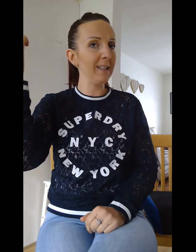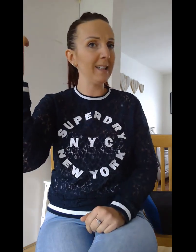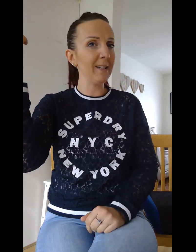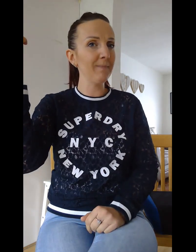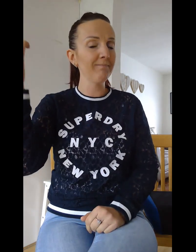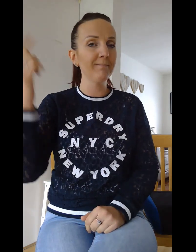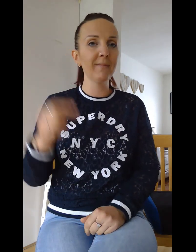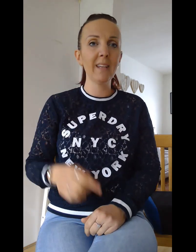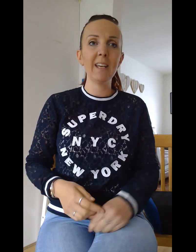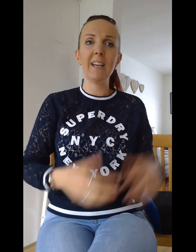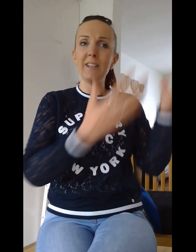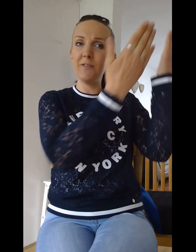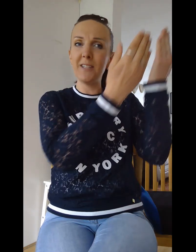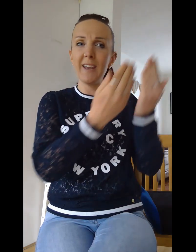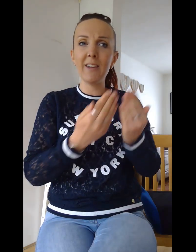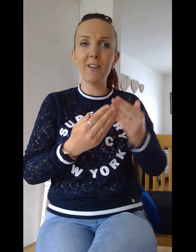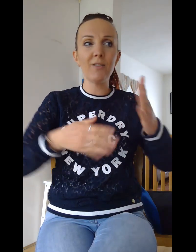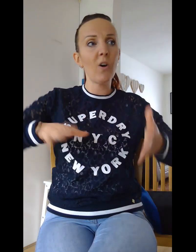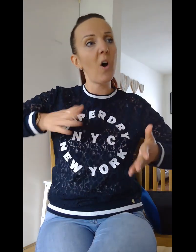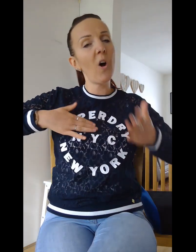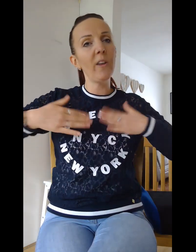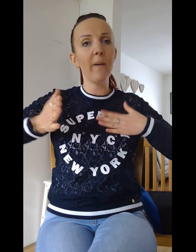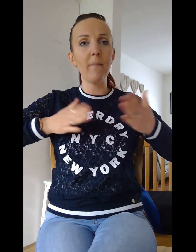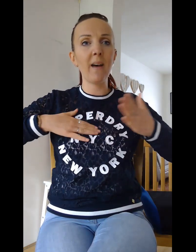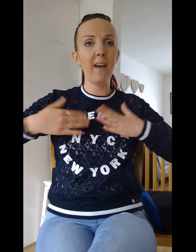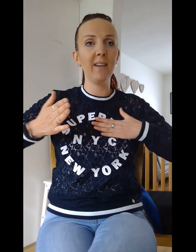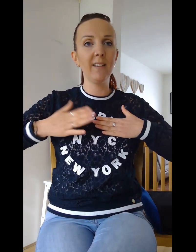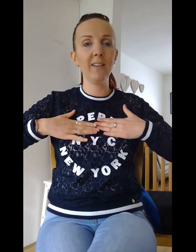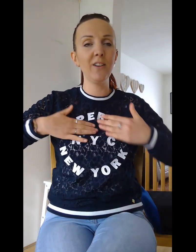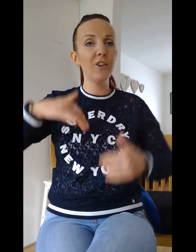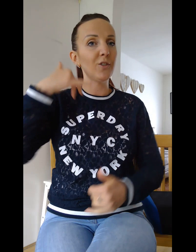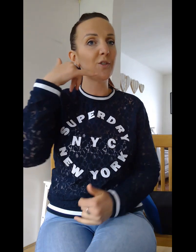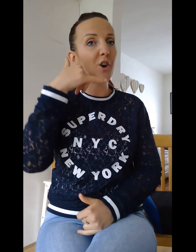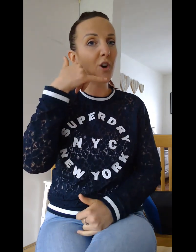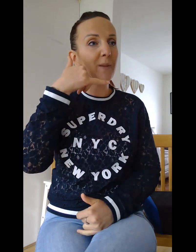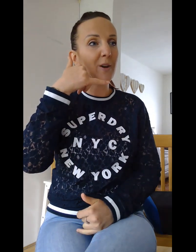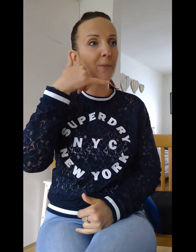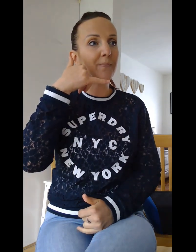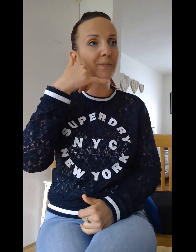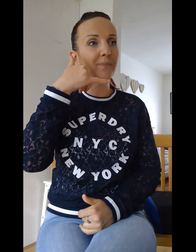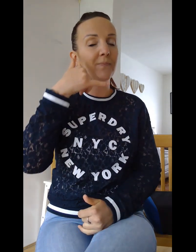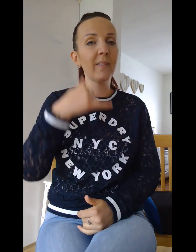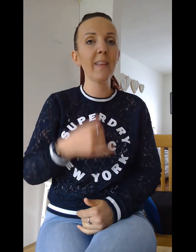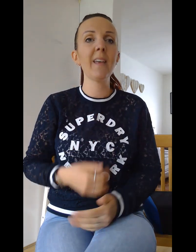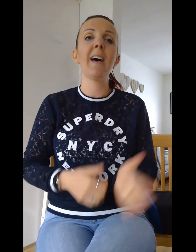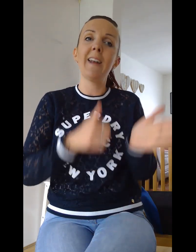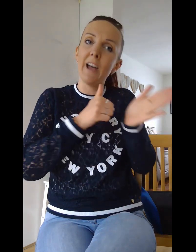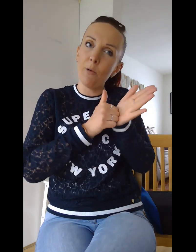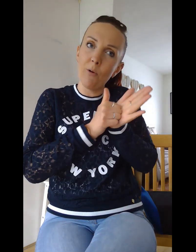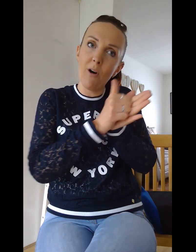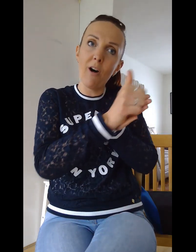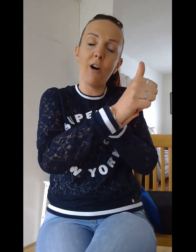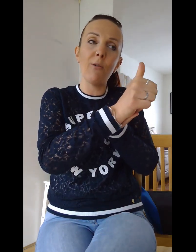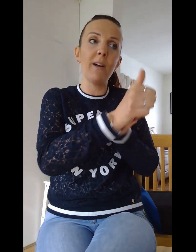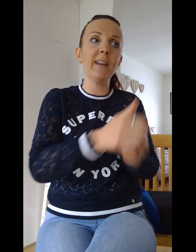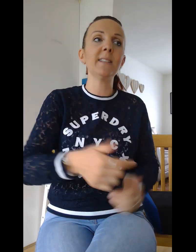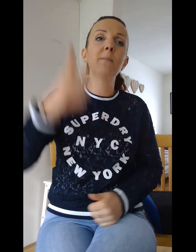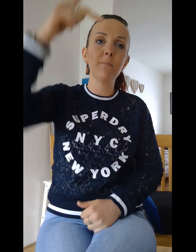crazy. You've taken all you can bear. Just call me up and I will always